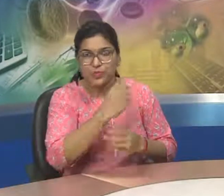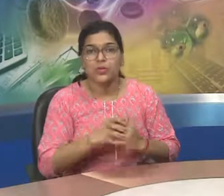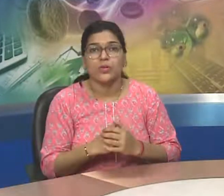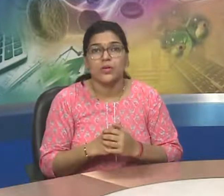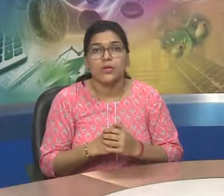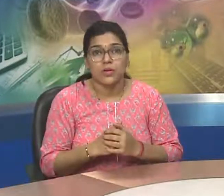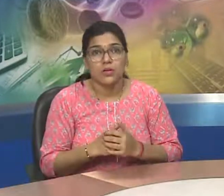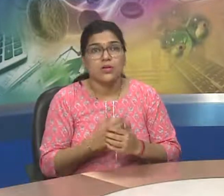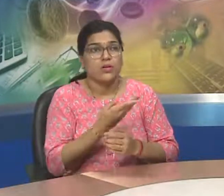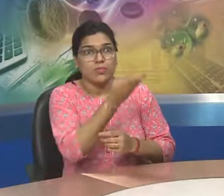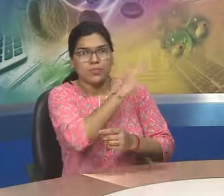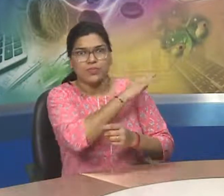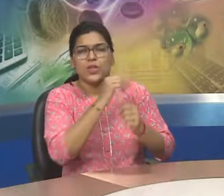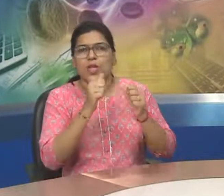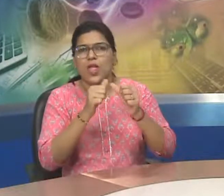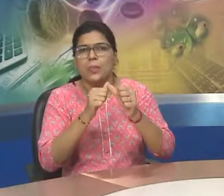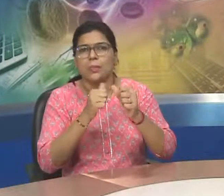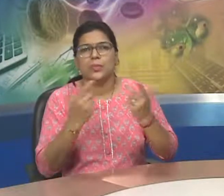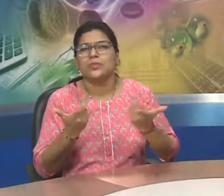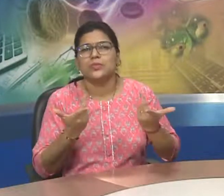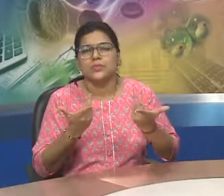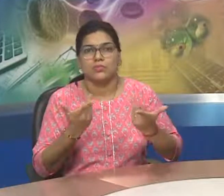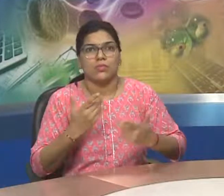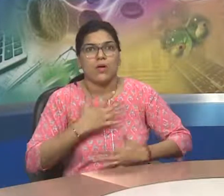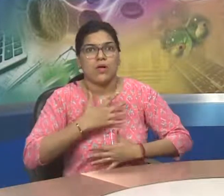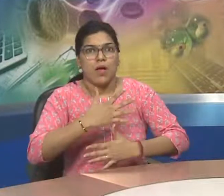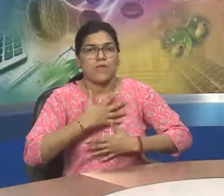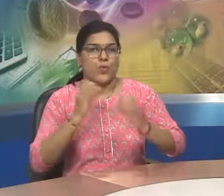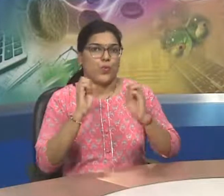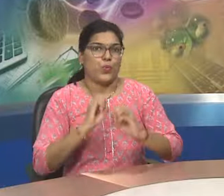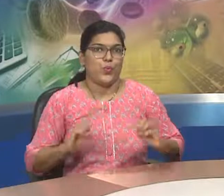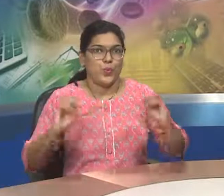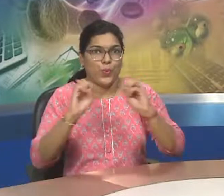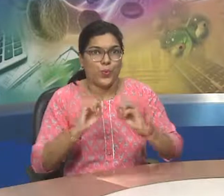are of two types: abiotic